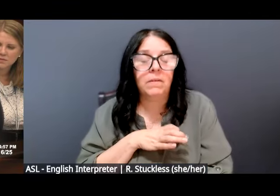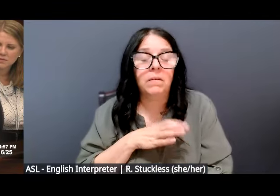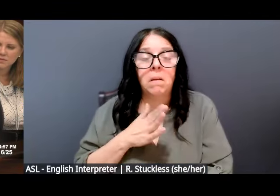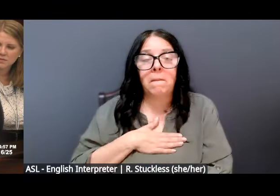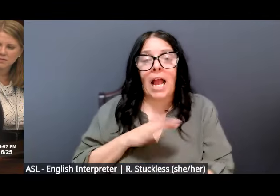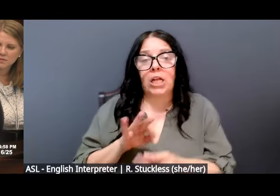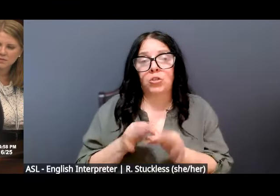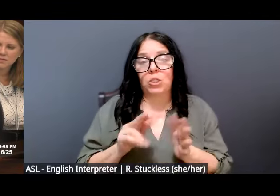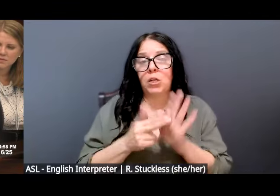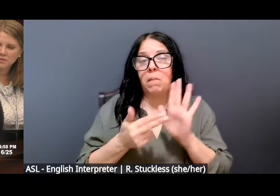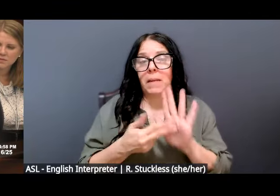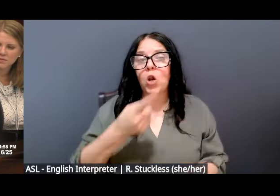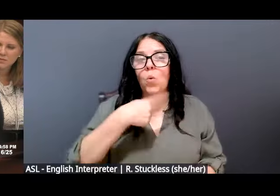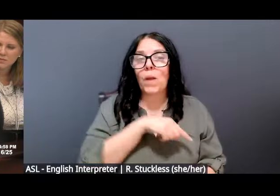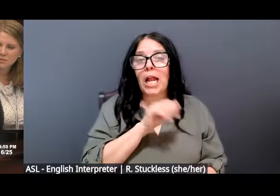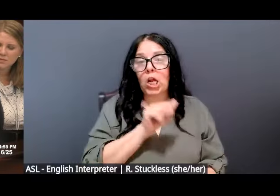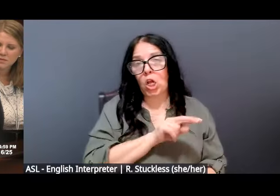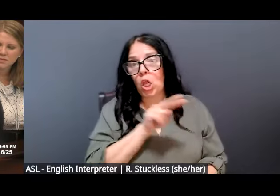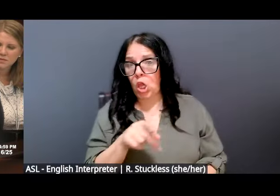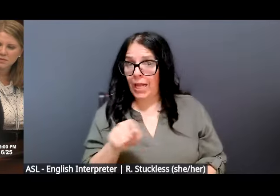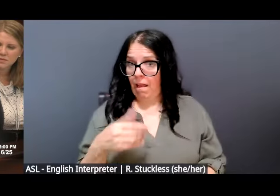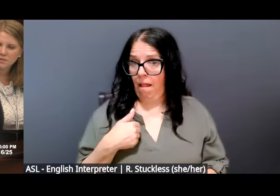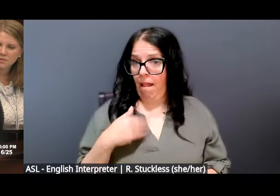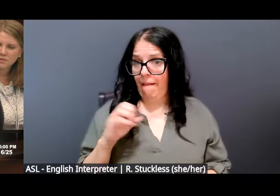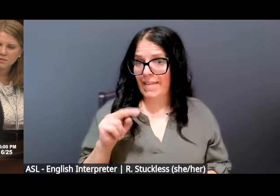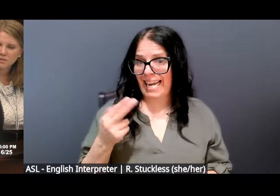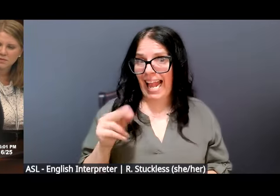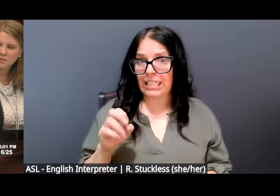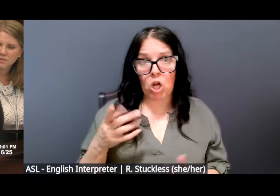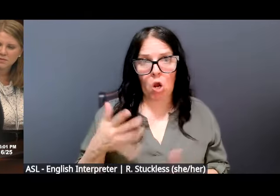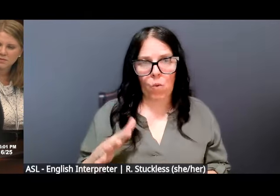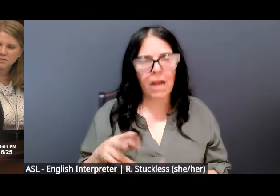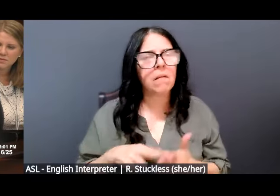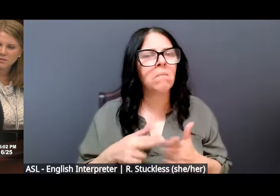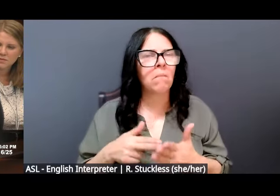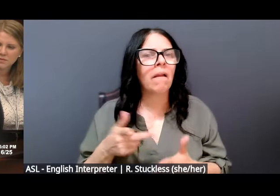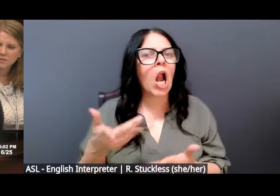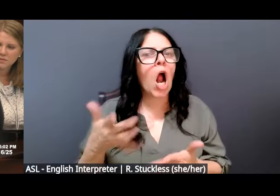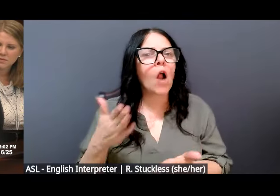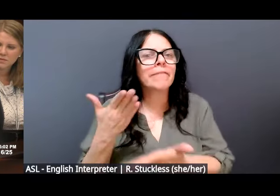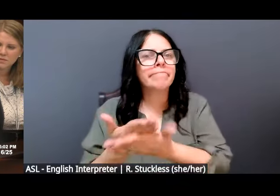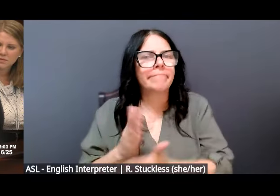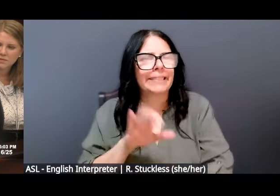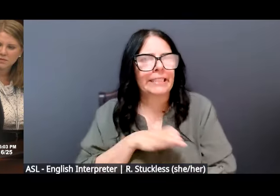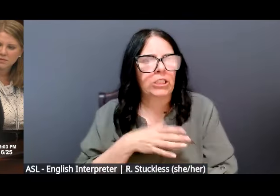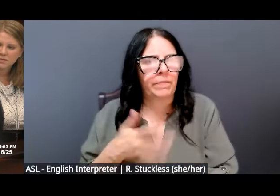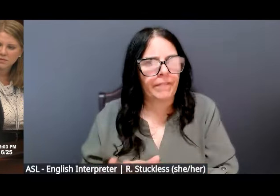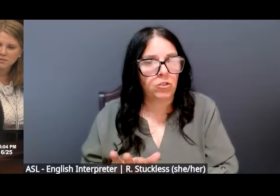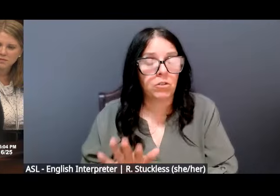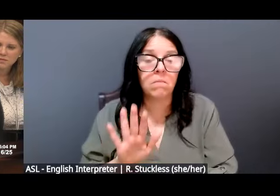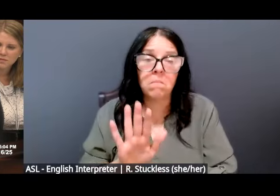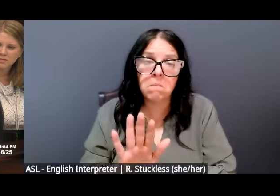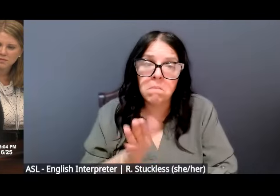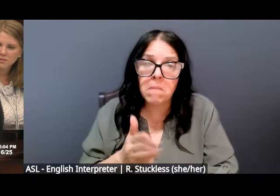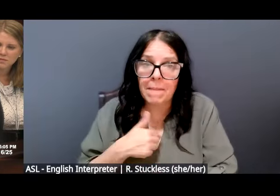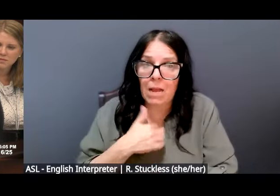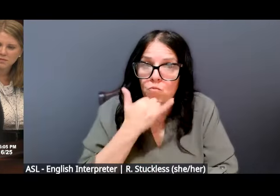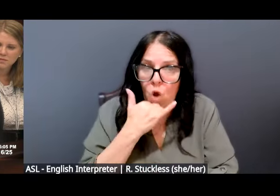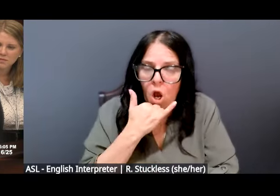us to just look at that and verify citizenship in that way. I could be wrong on that, but that's how